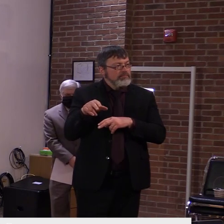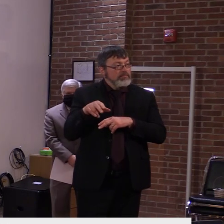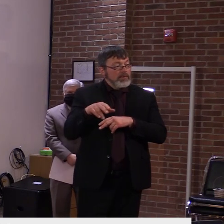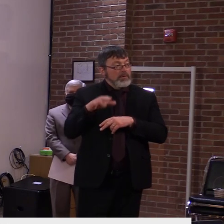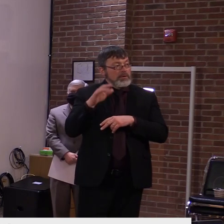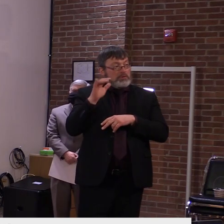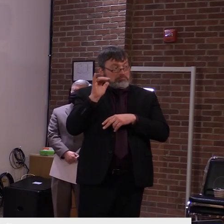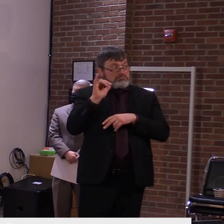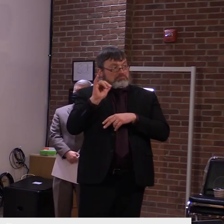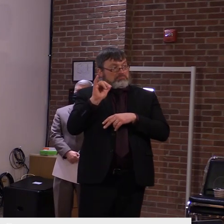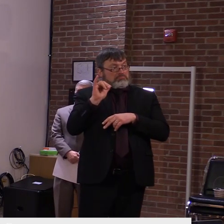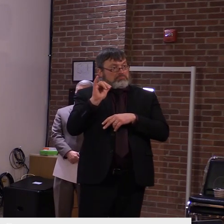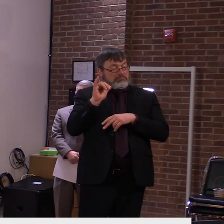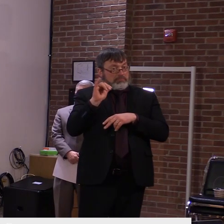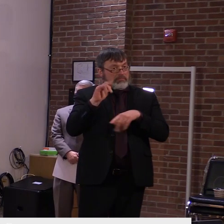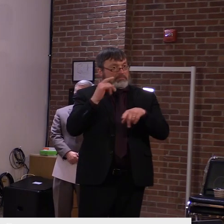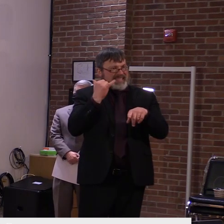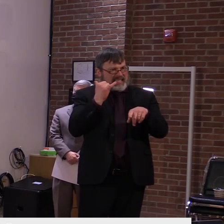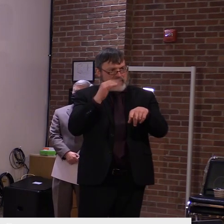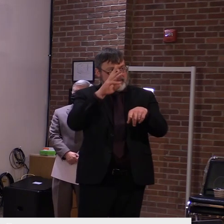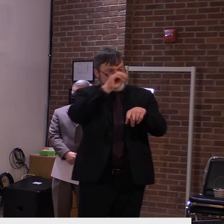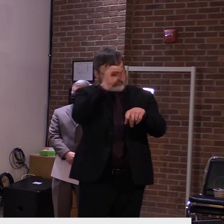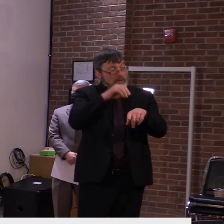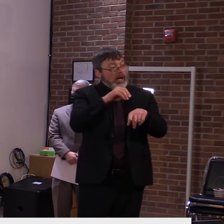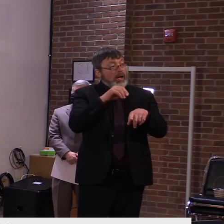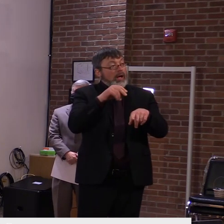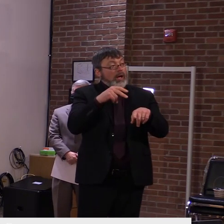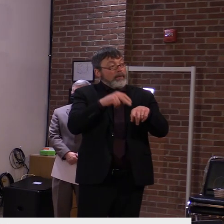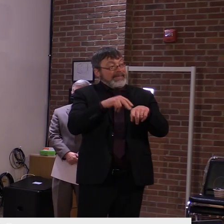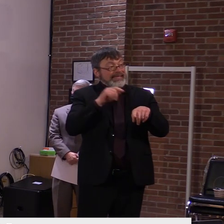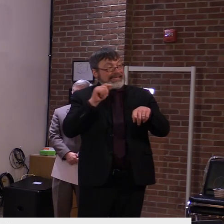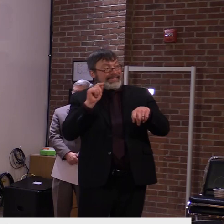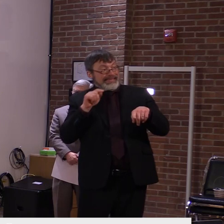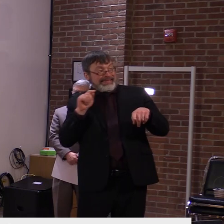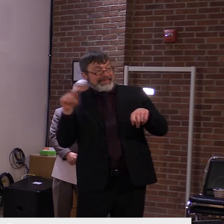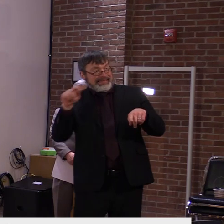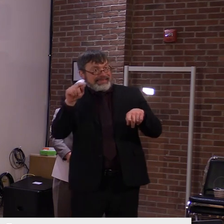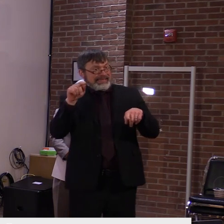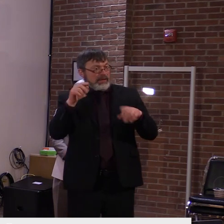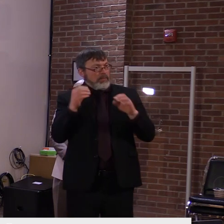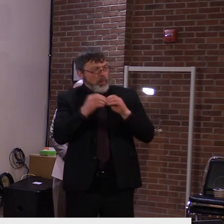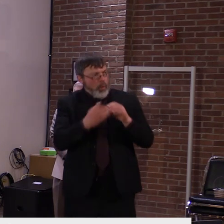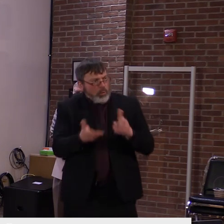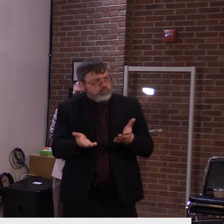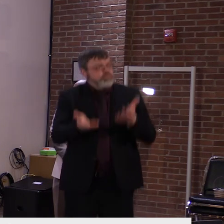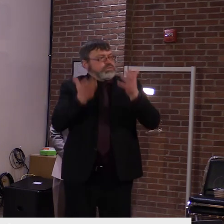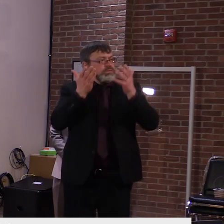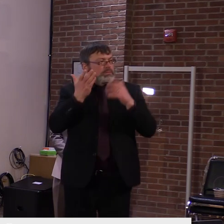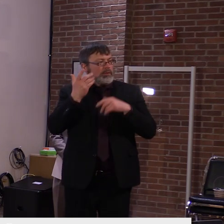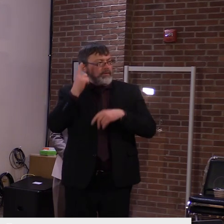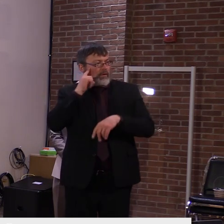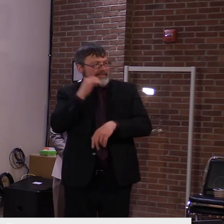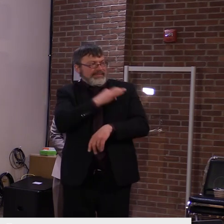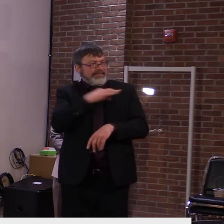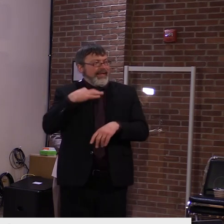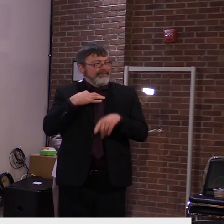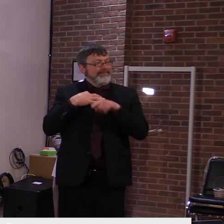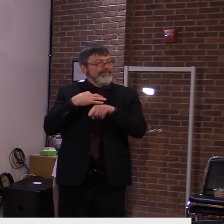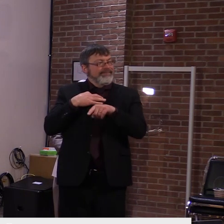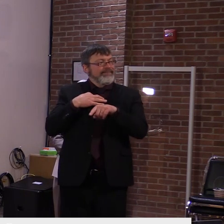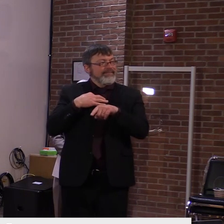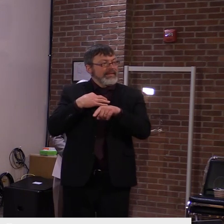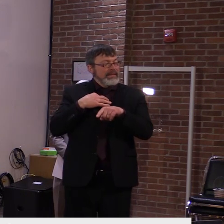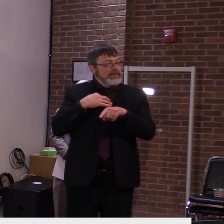good place to start, end quote. So I have two questions. One, has a mandate for vaccination for direct care staff at the Veterans Home